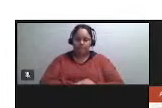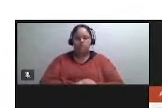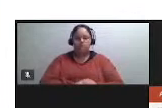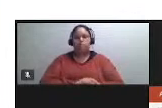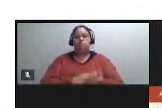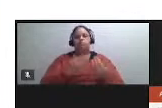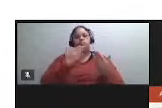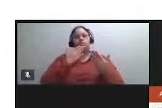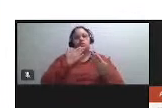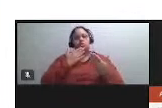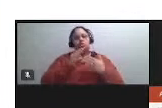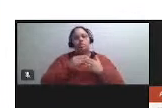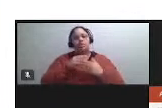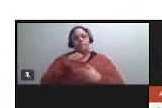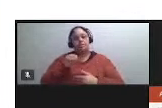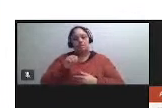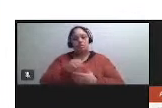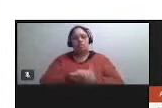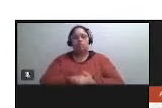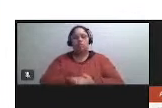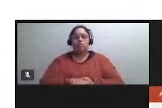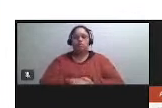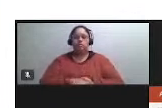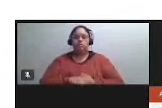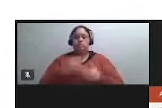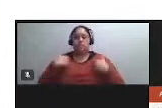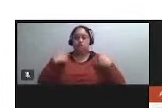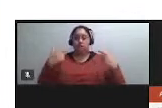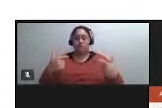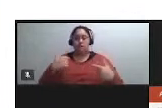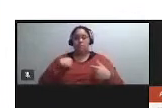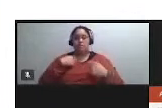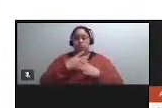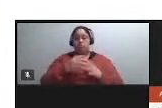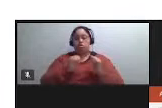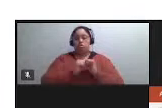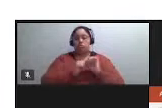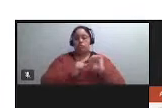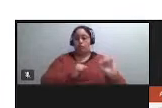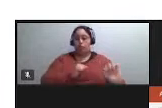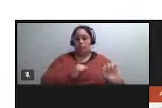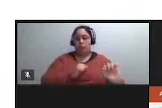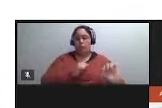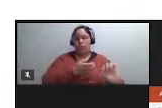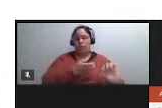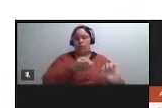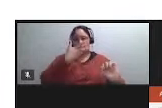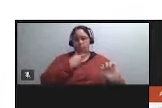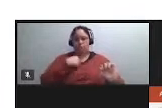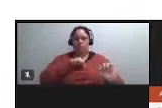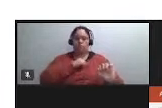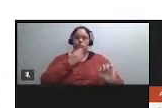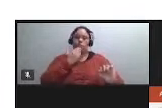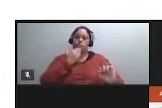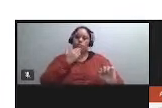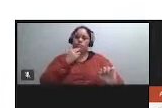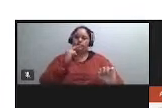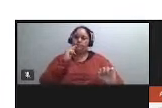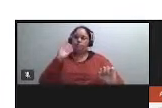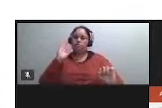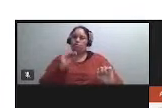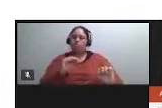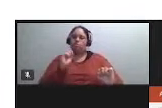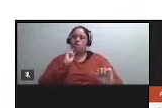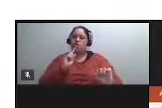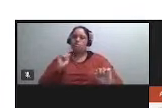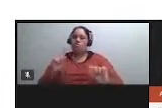Thank you very much, Member Maseko. Mr. Secretary, I'm going to start with you, and you can just give us an indication who will attend to the